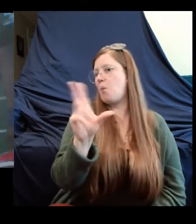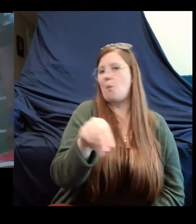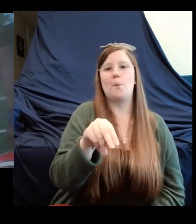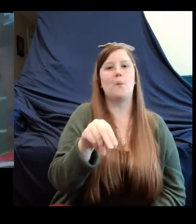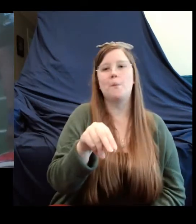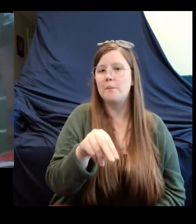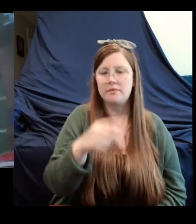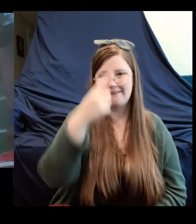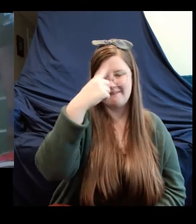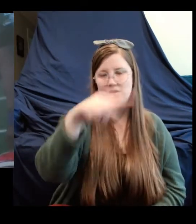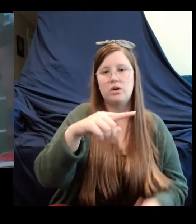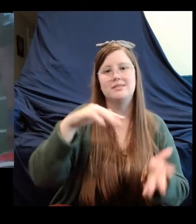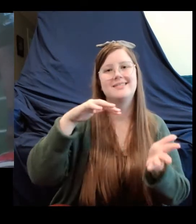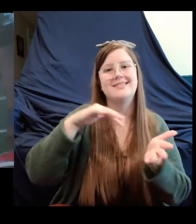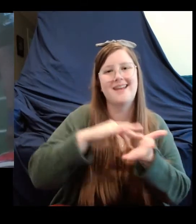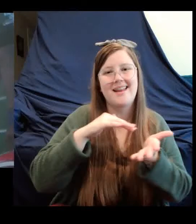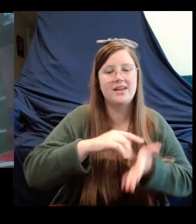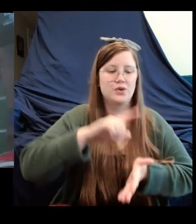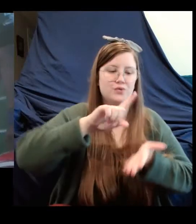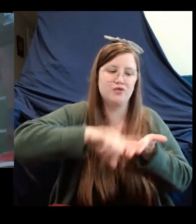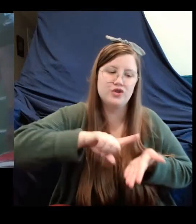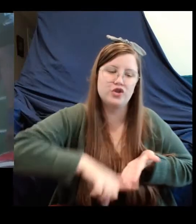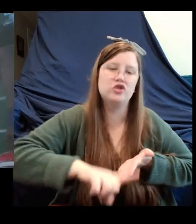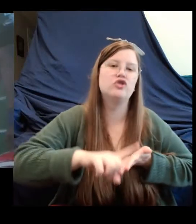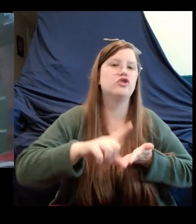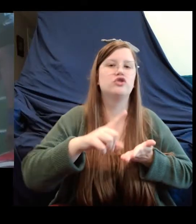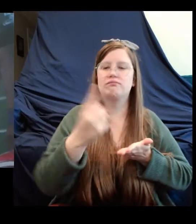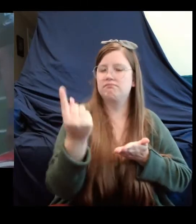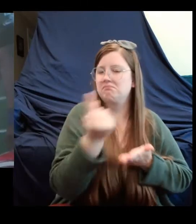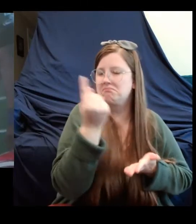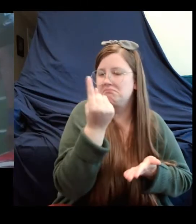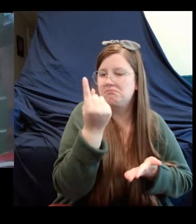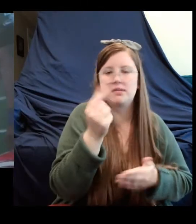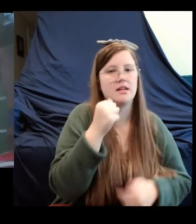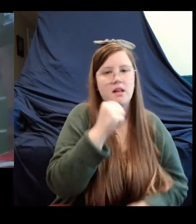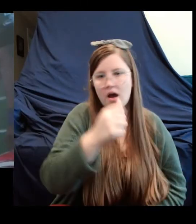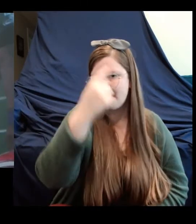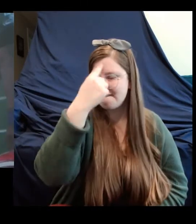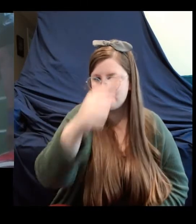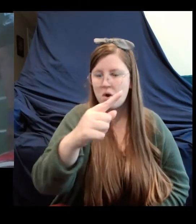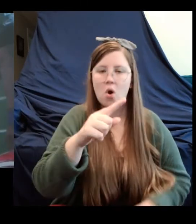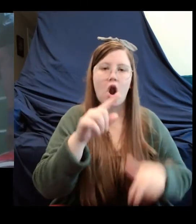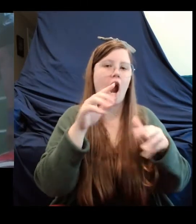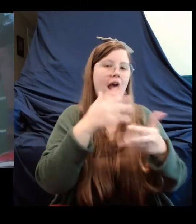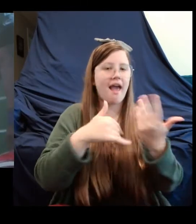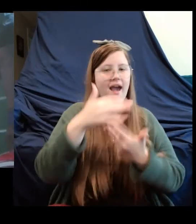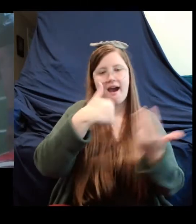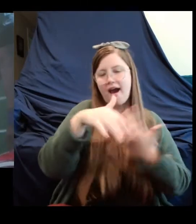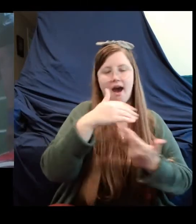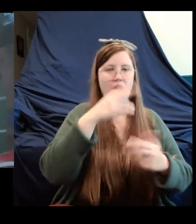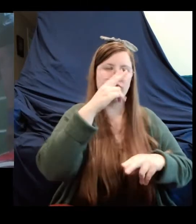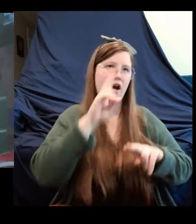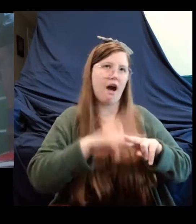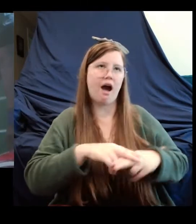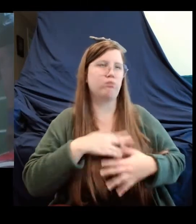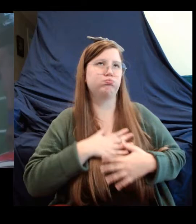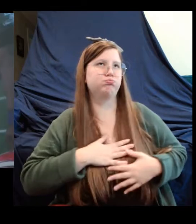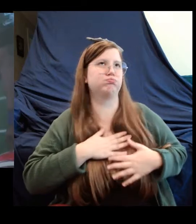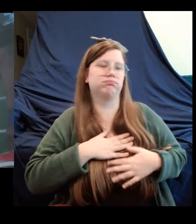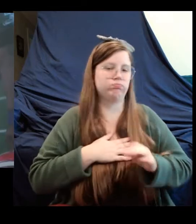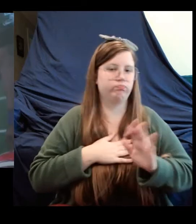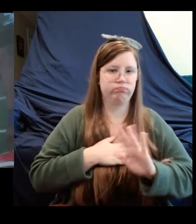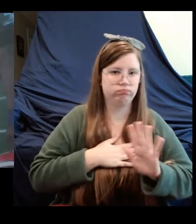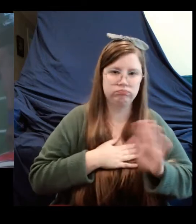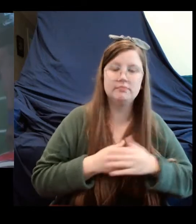research. That is not a spot for socializing. Okay, so and you'll need to sign in with a QR code for